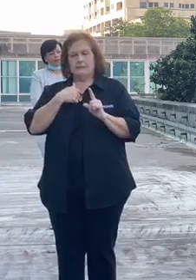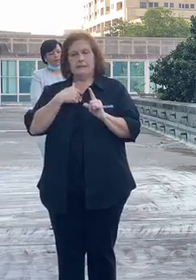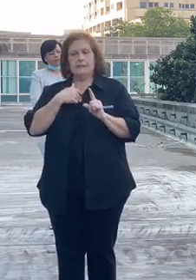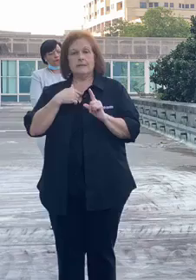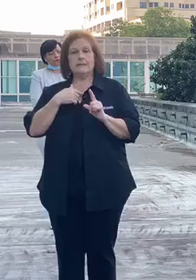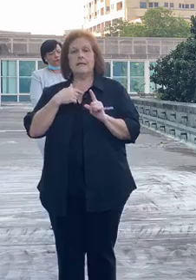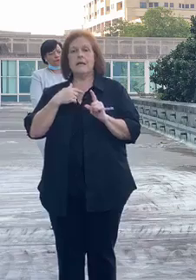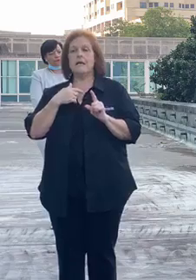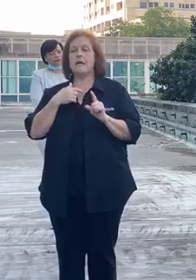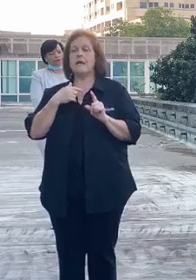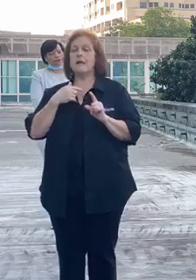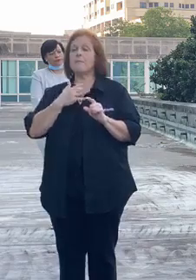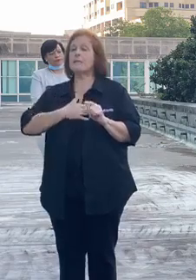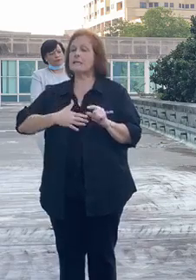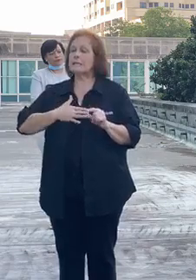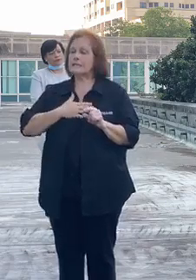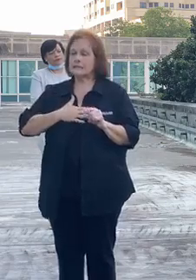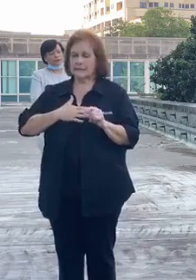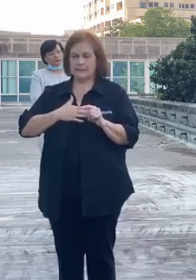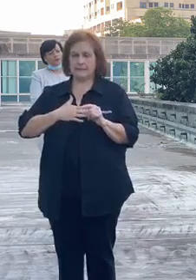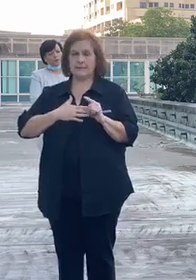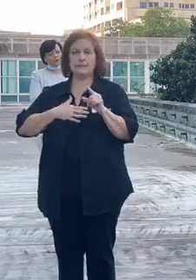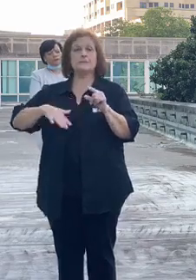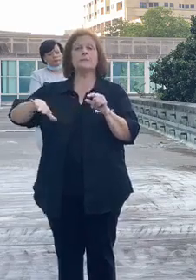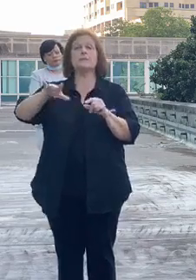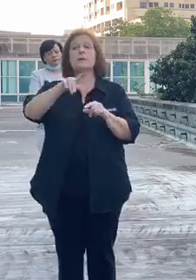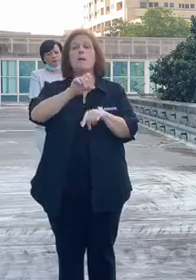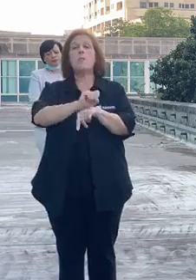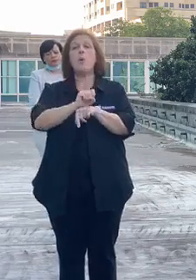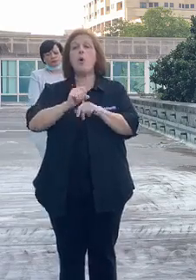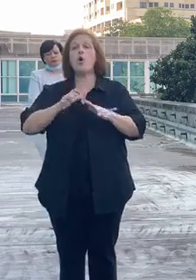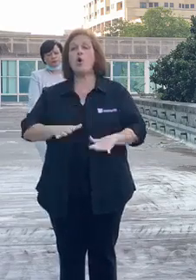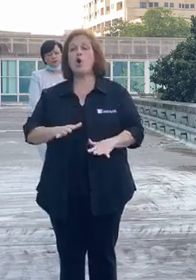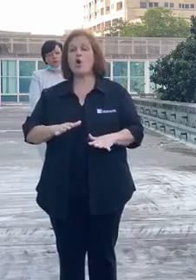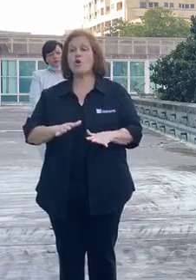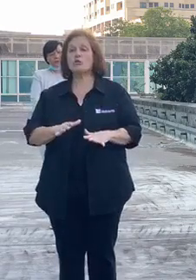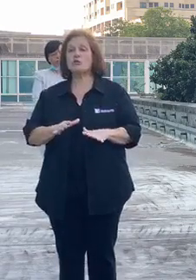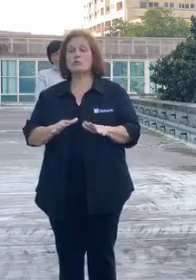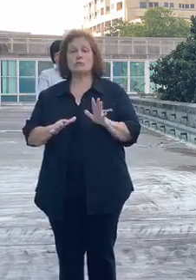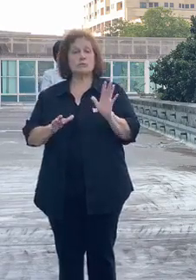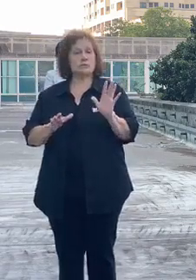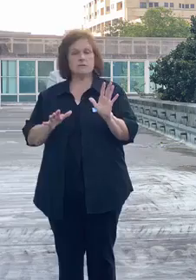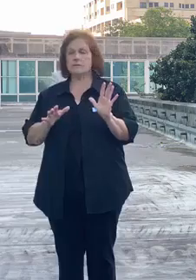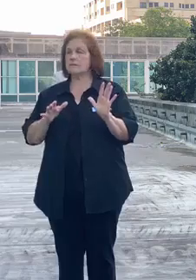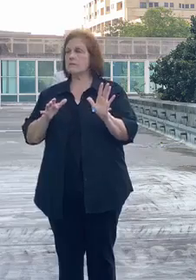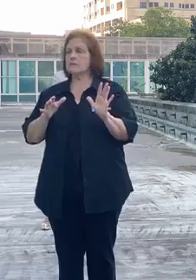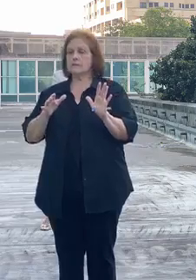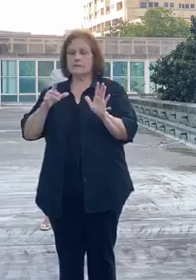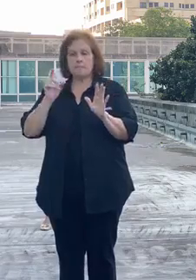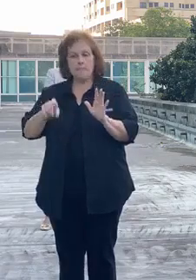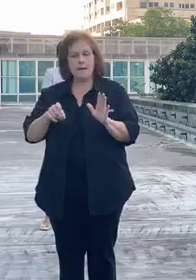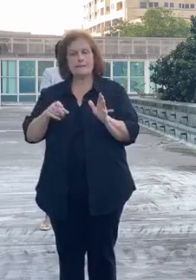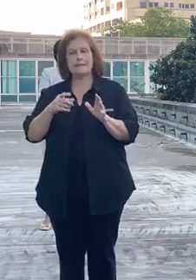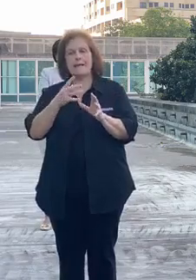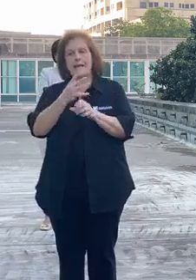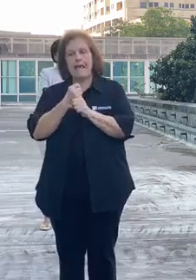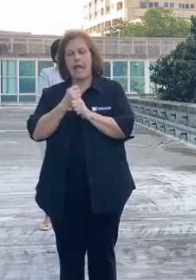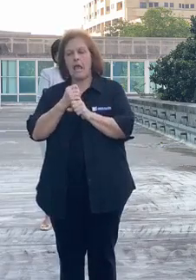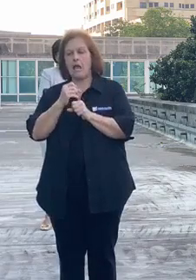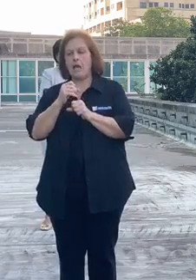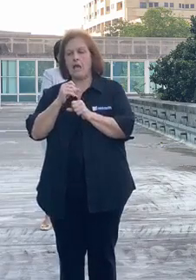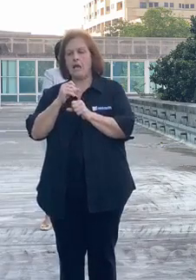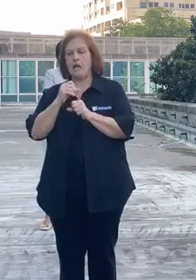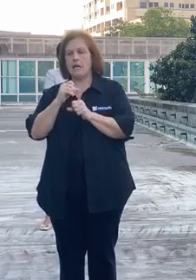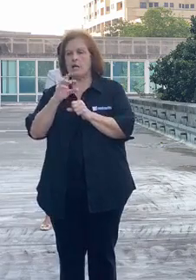employers from asking employees to provide proof of a test or a return to work note.